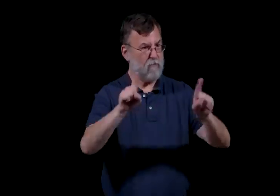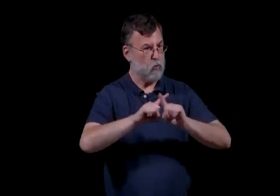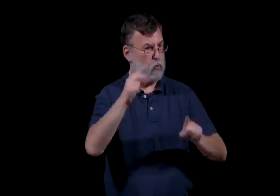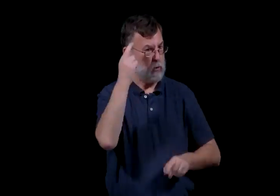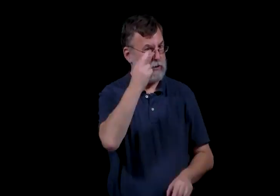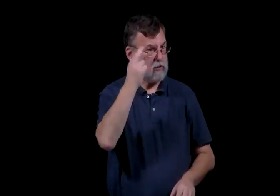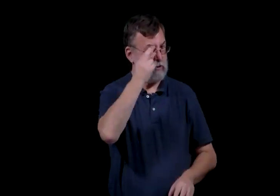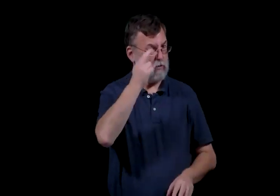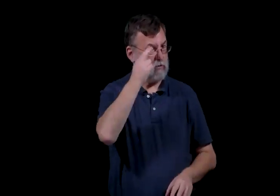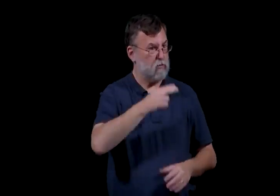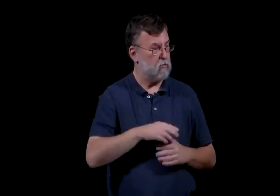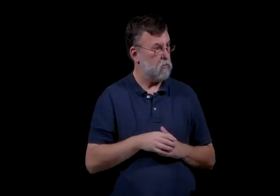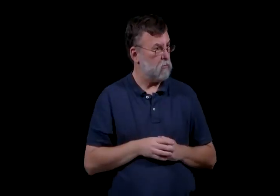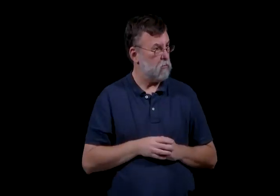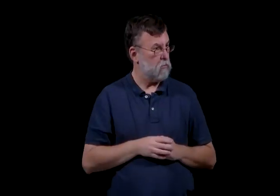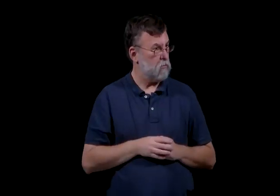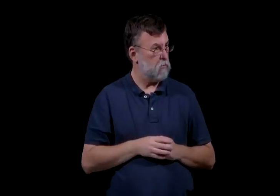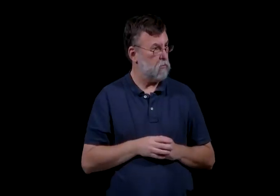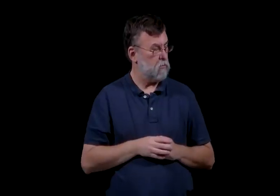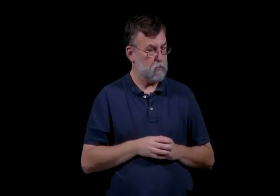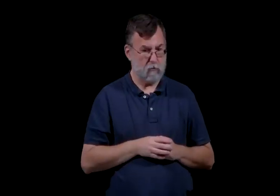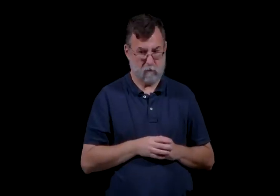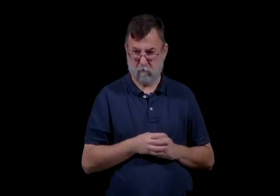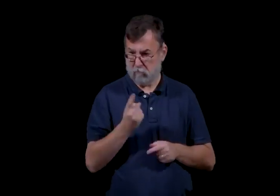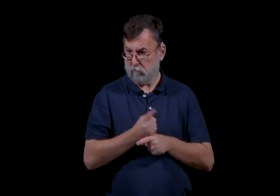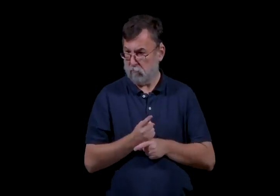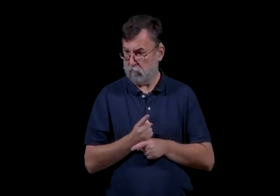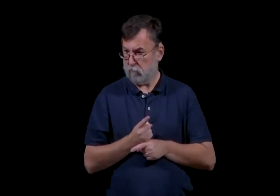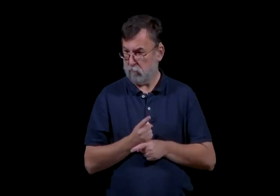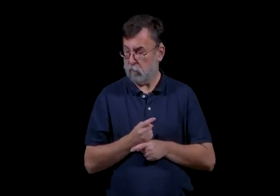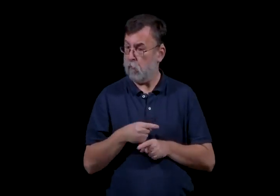they would use oil for different reasons a long time ago.